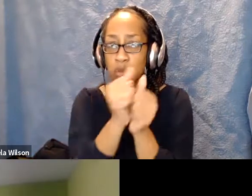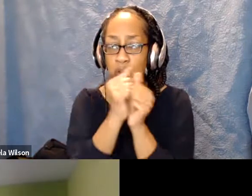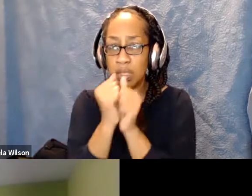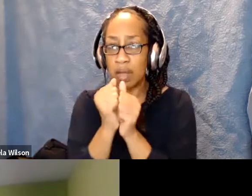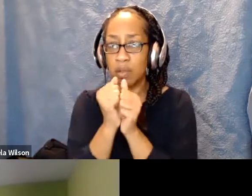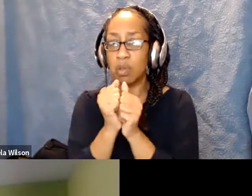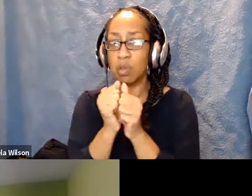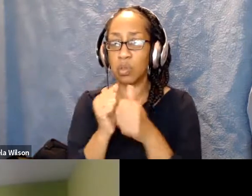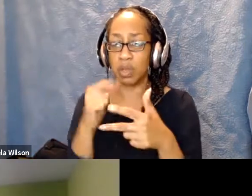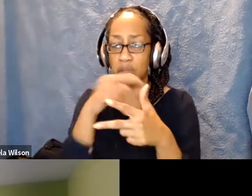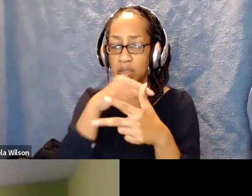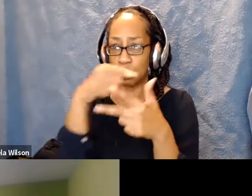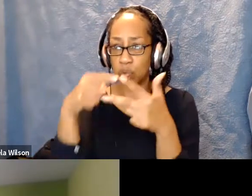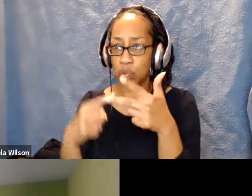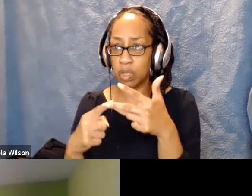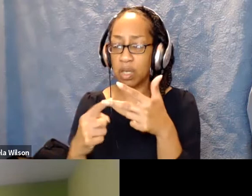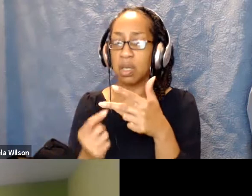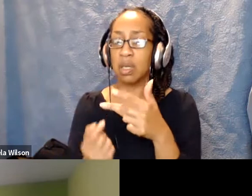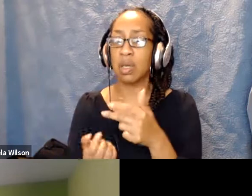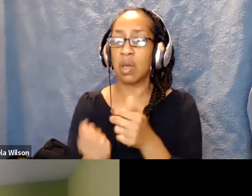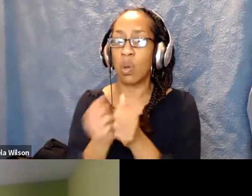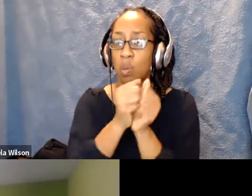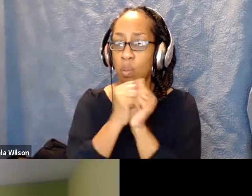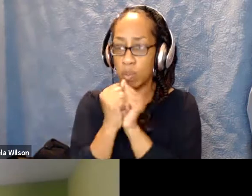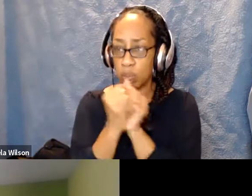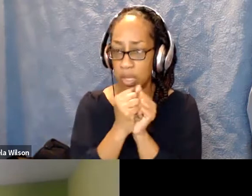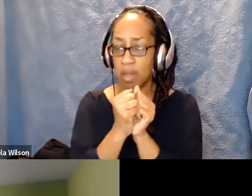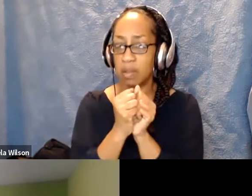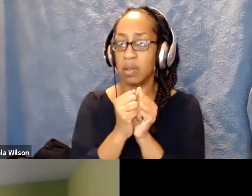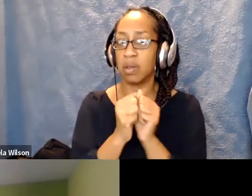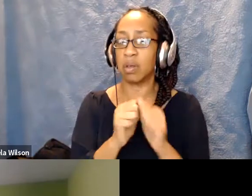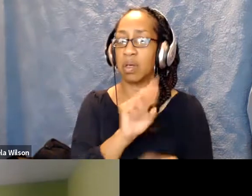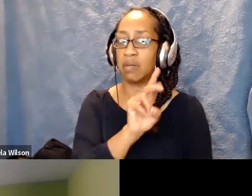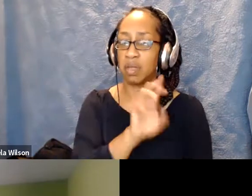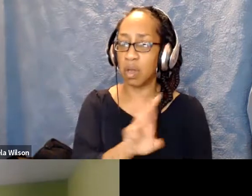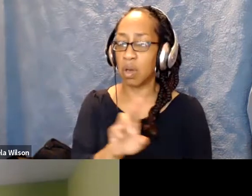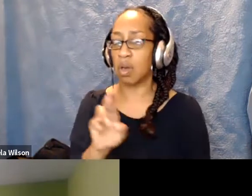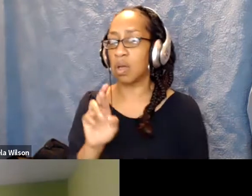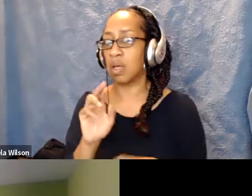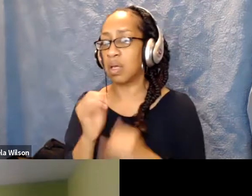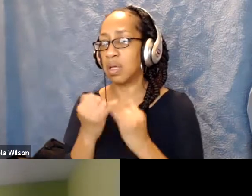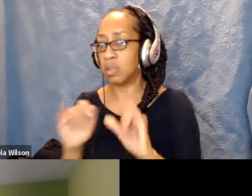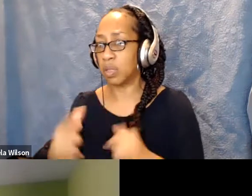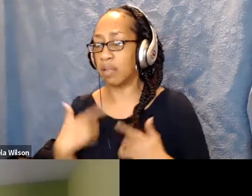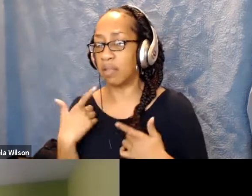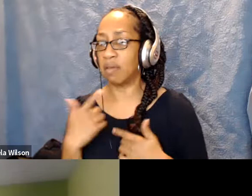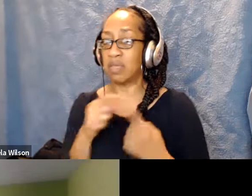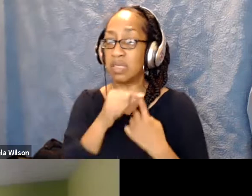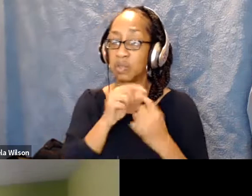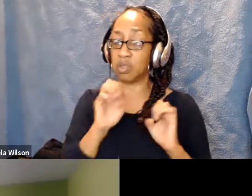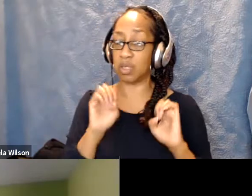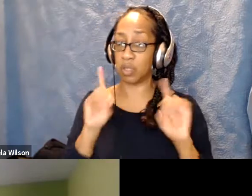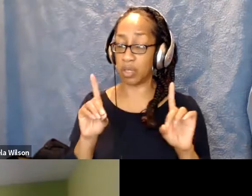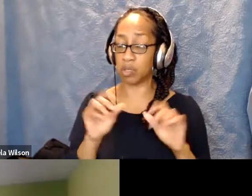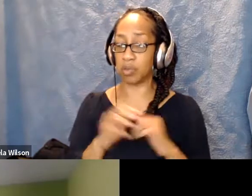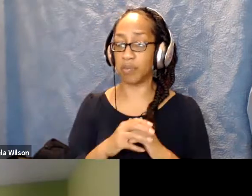between special education, VR, and independent living. We want to model, and again, having been at the state